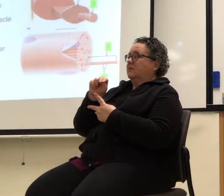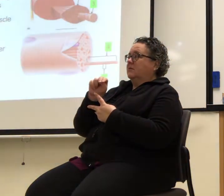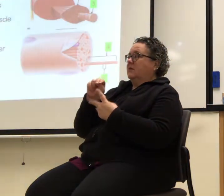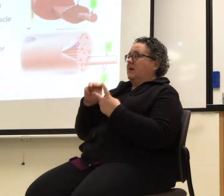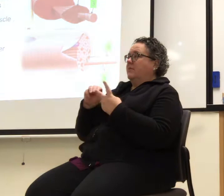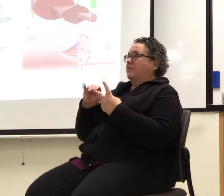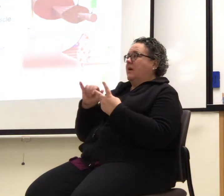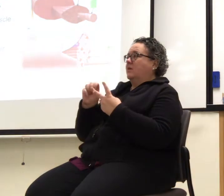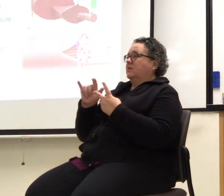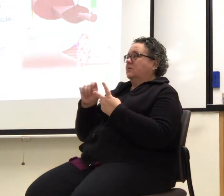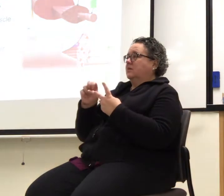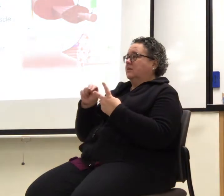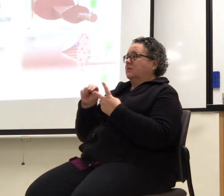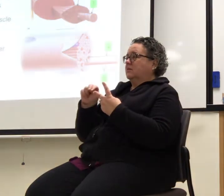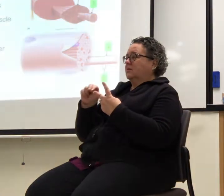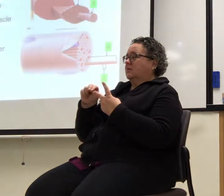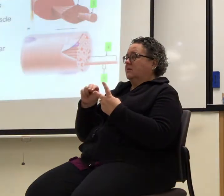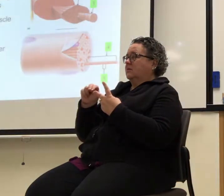and myosin.